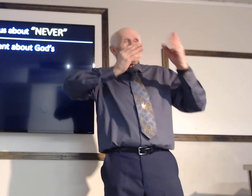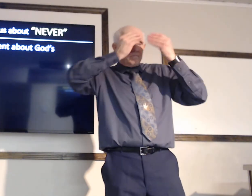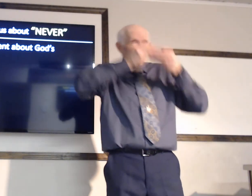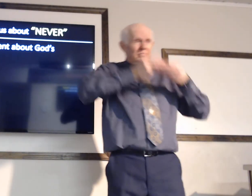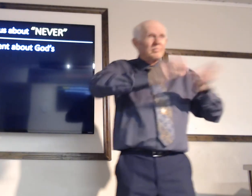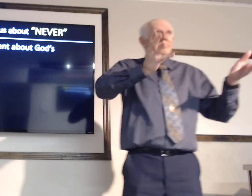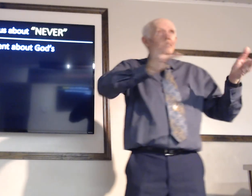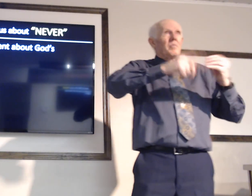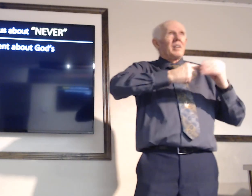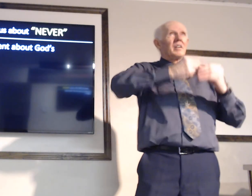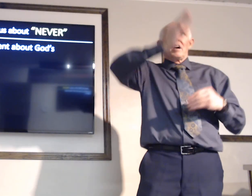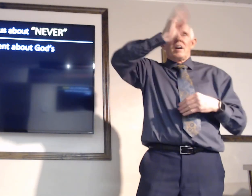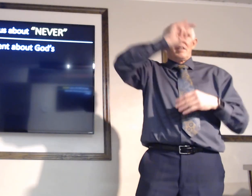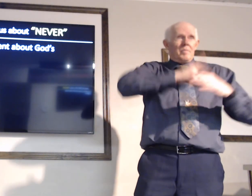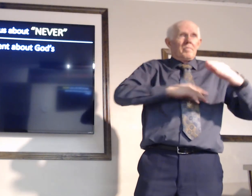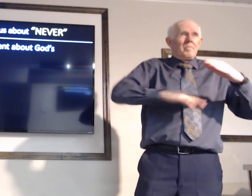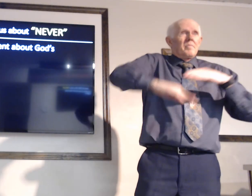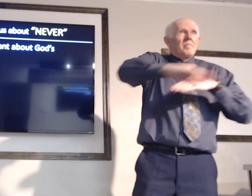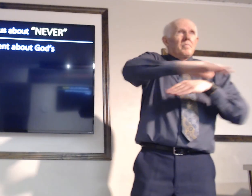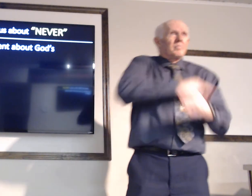Wonderful announcement about God's kingdom.